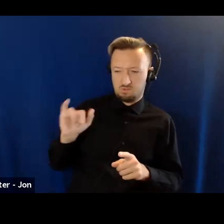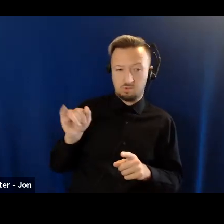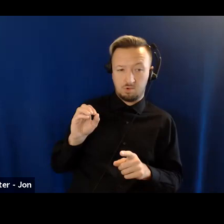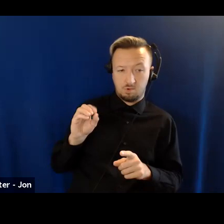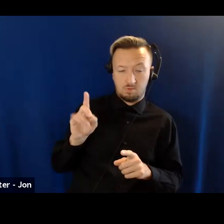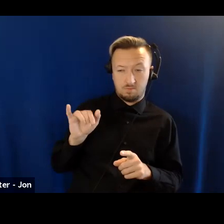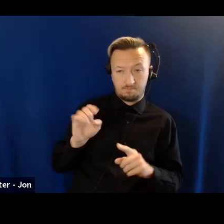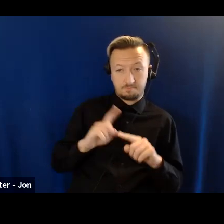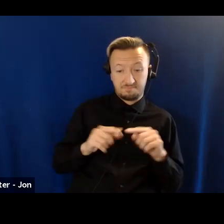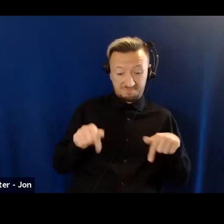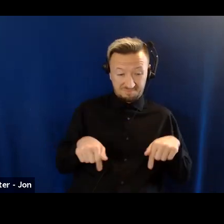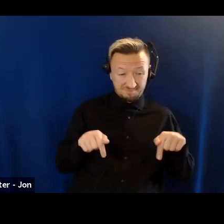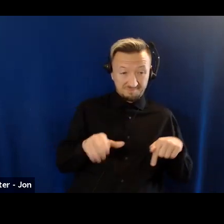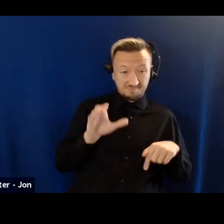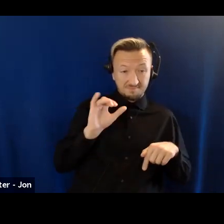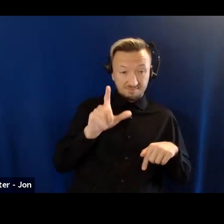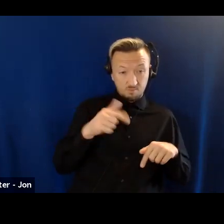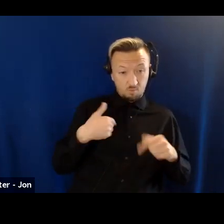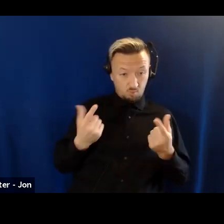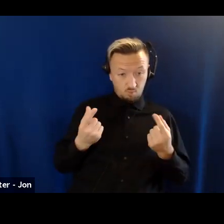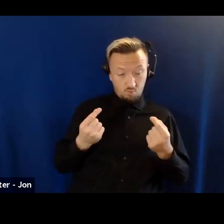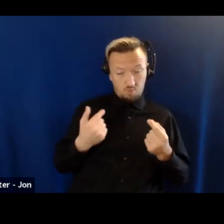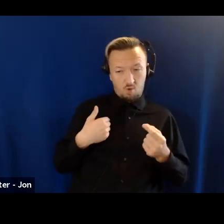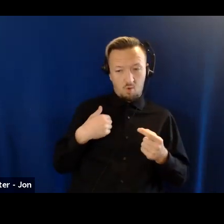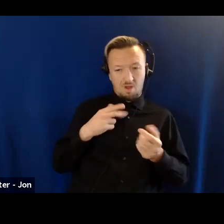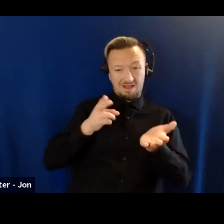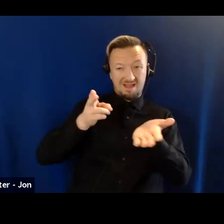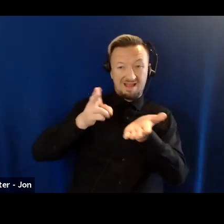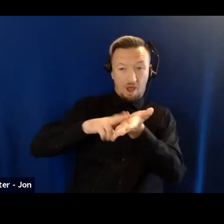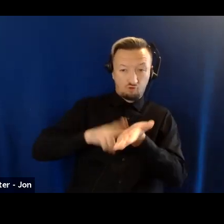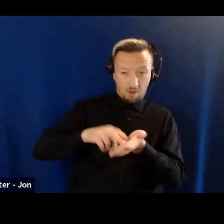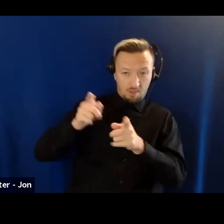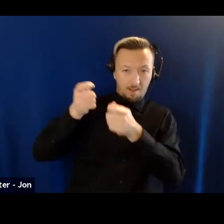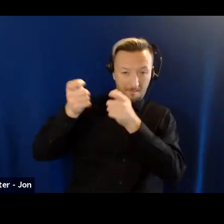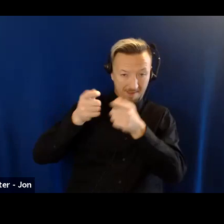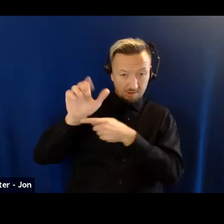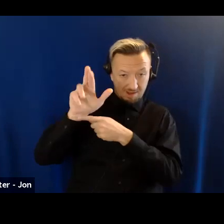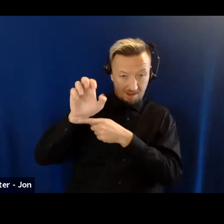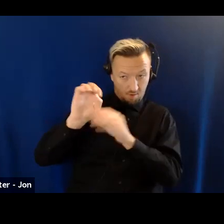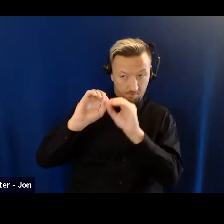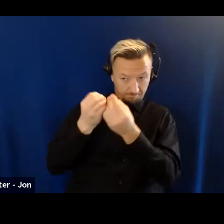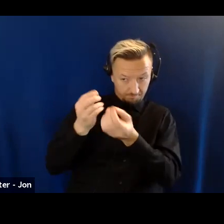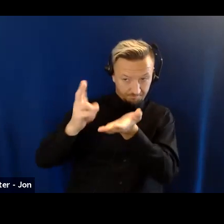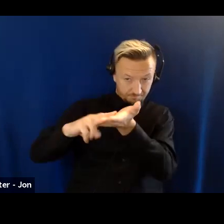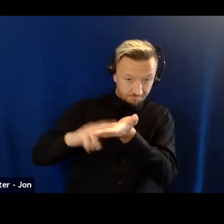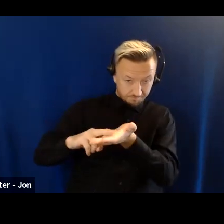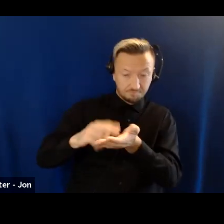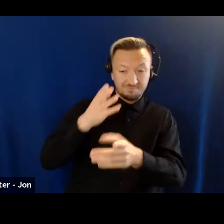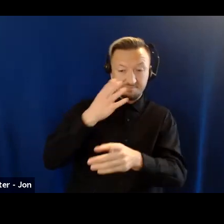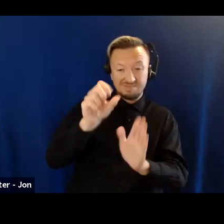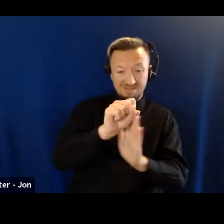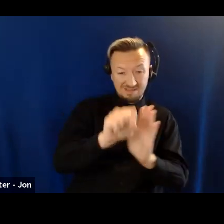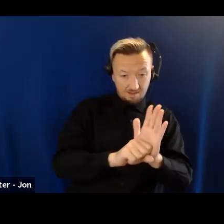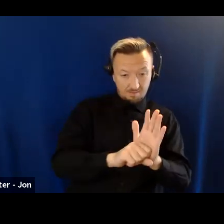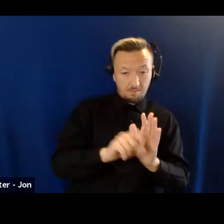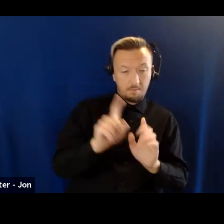Living is worked not only with our contract with our managed care organizations and directly with the state. We've used